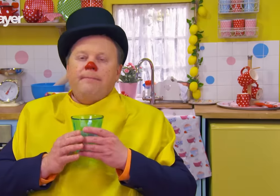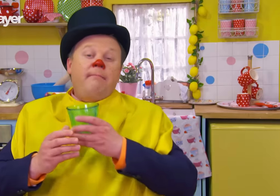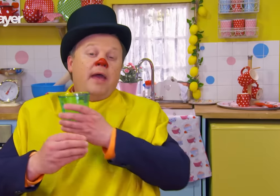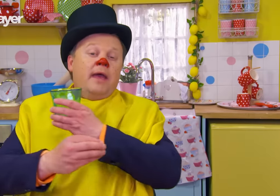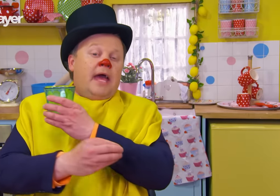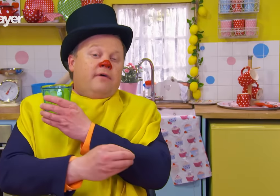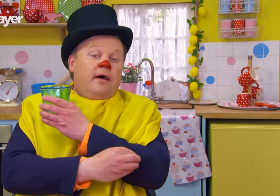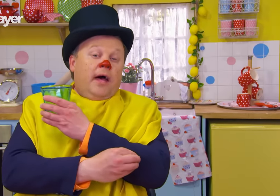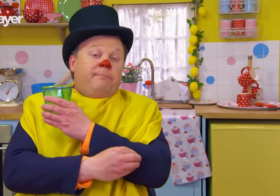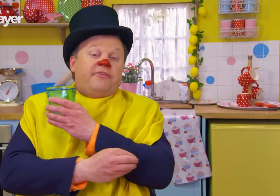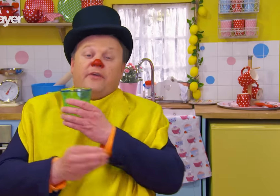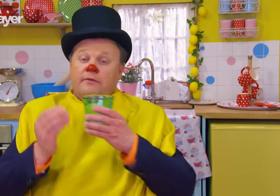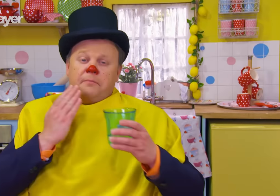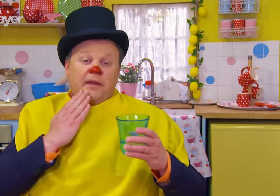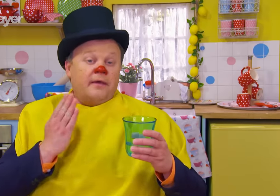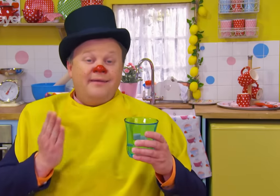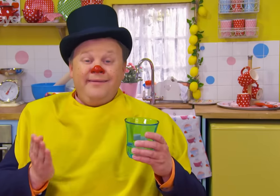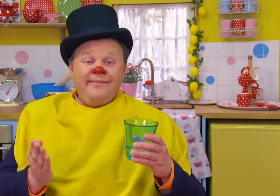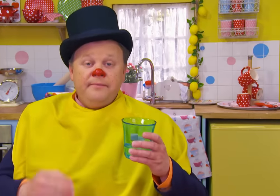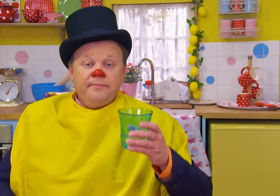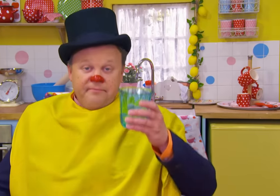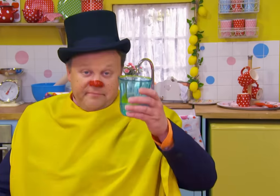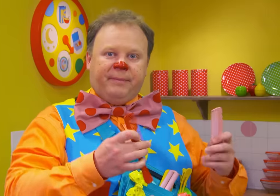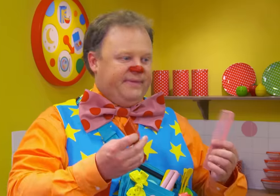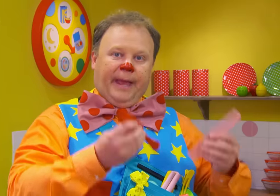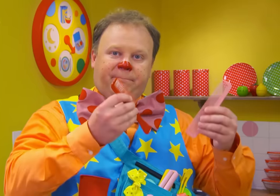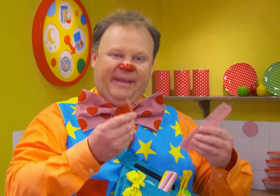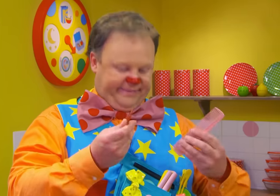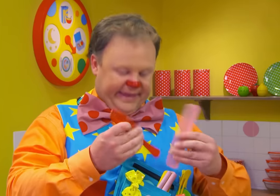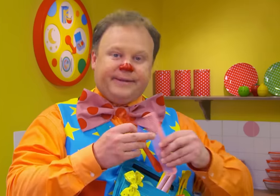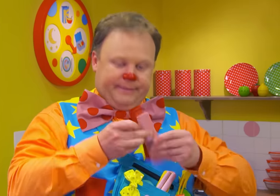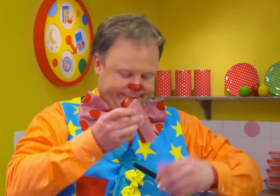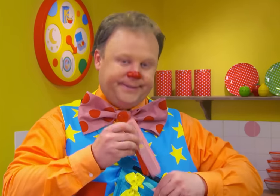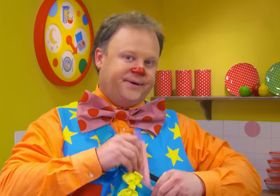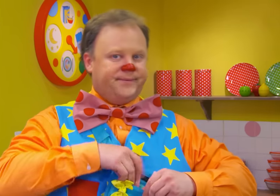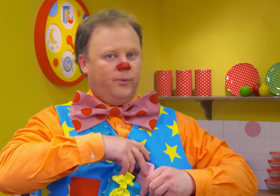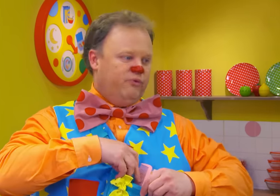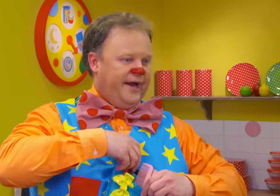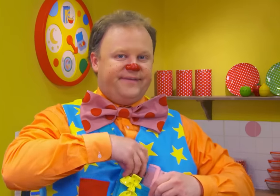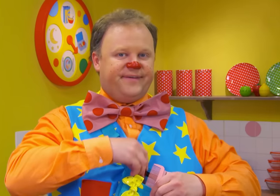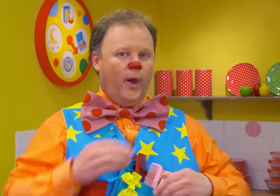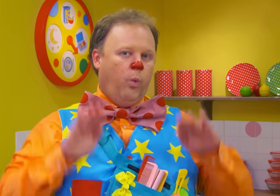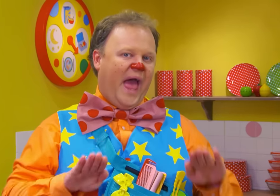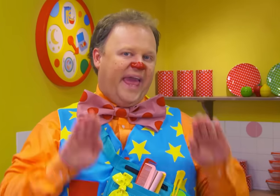May I have a biscuit, please? Biscuit? Right,